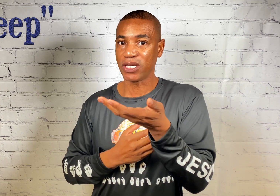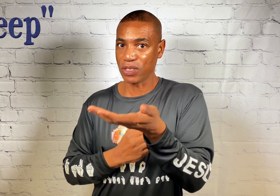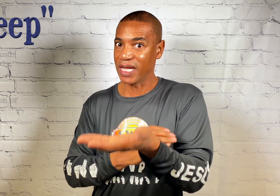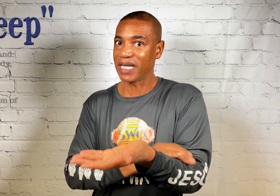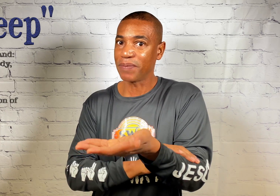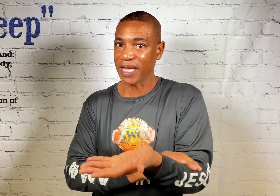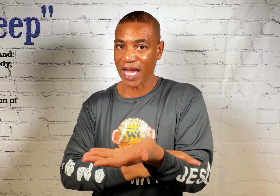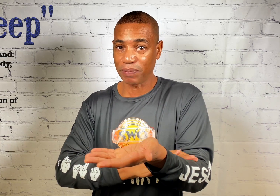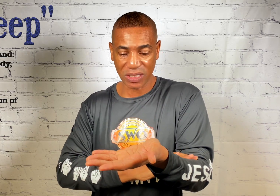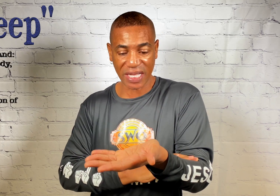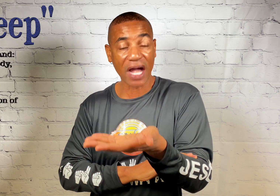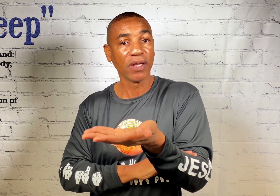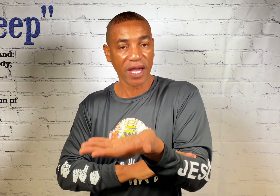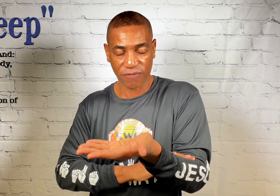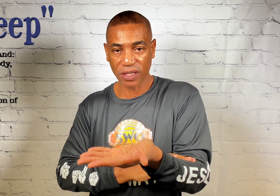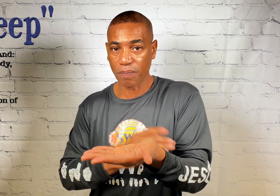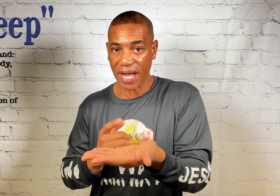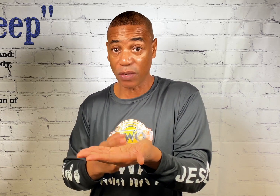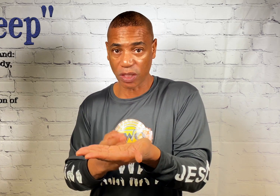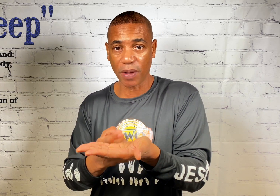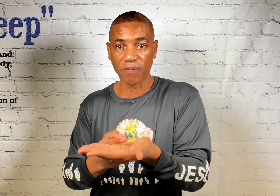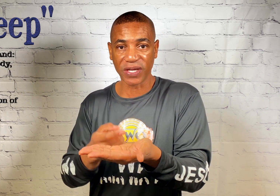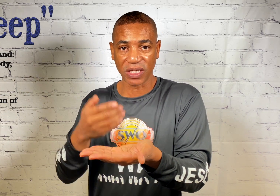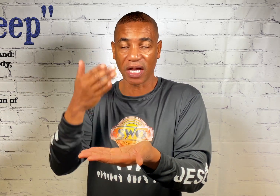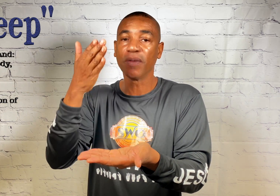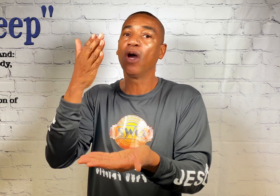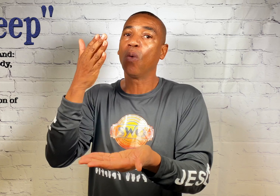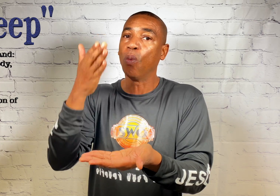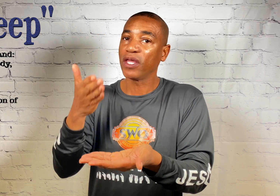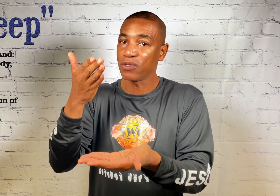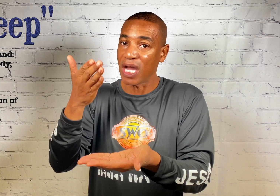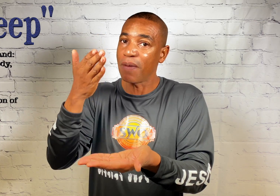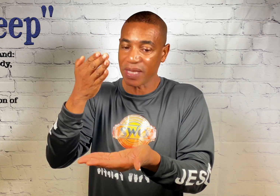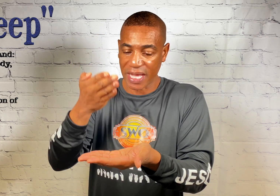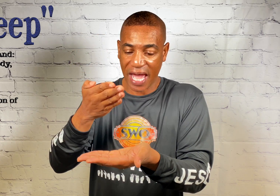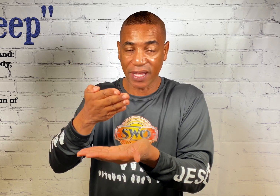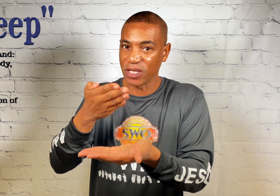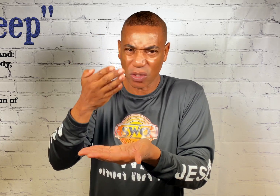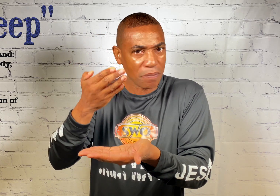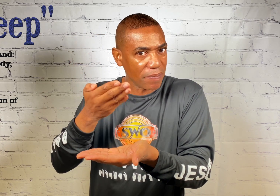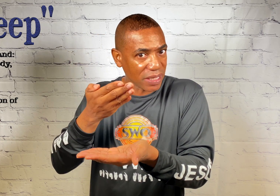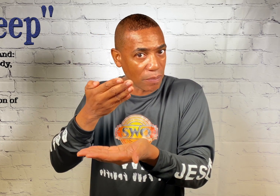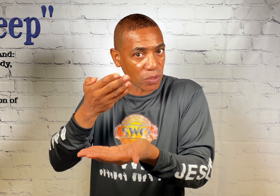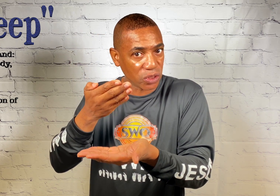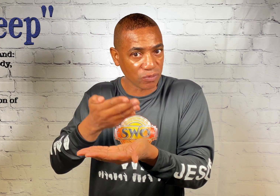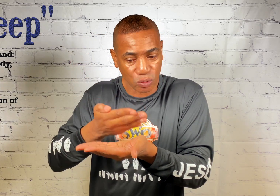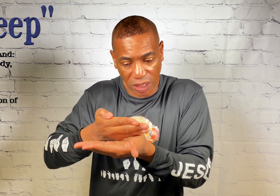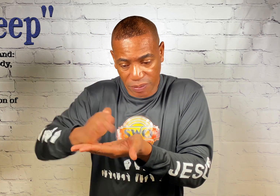your non-dominant hand, place it out in front of the body with the palm facing up. With your dominant hand, it's going to mimic the motion of sweep.